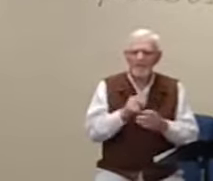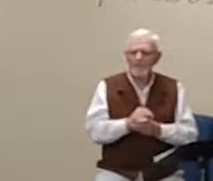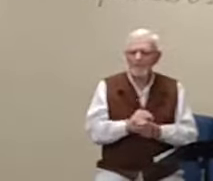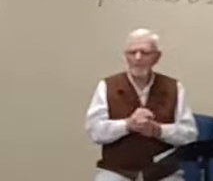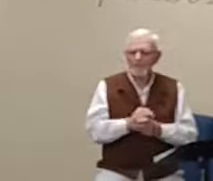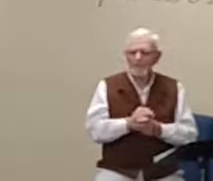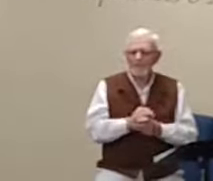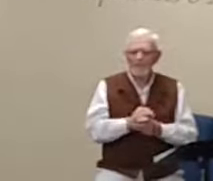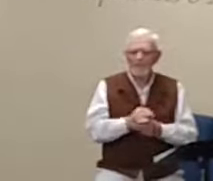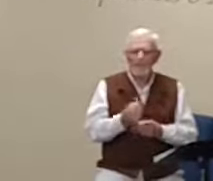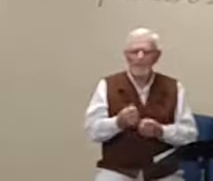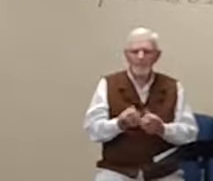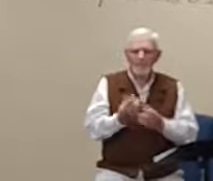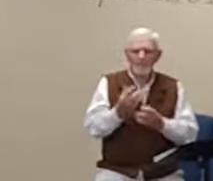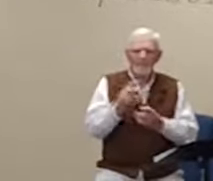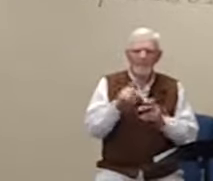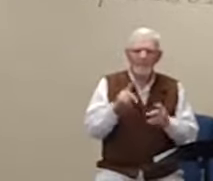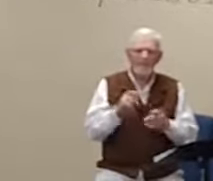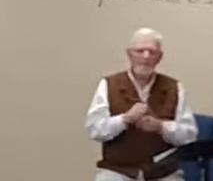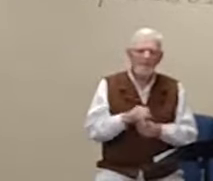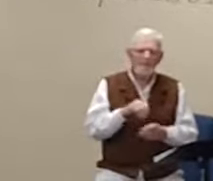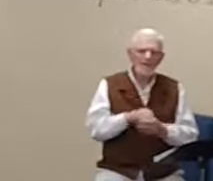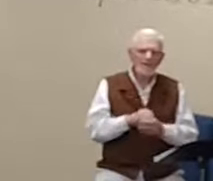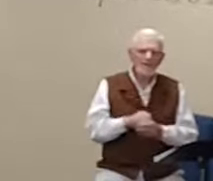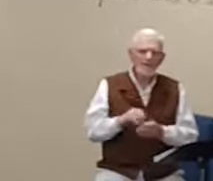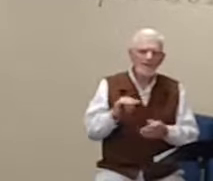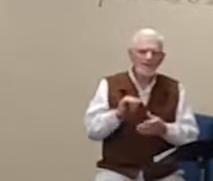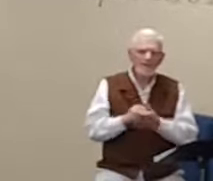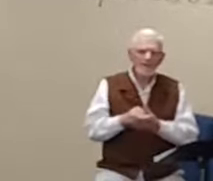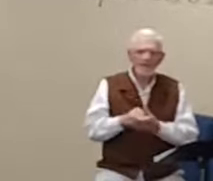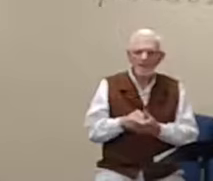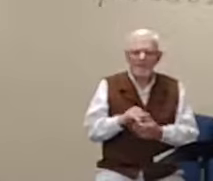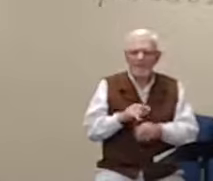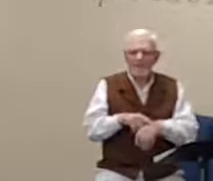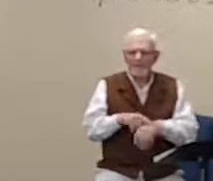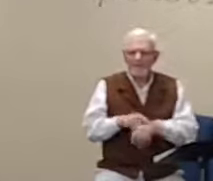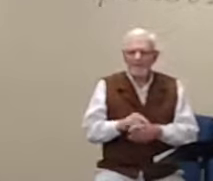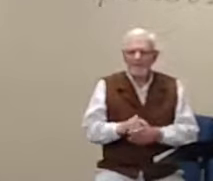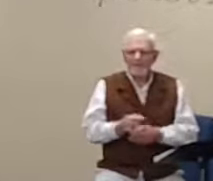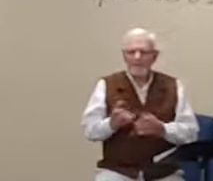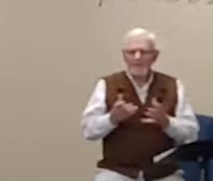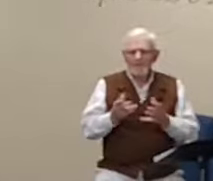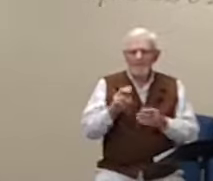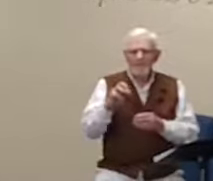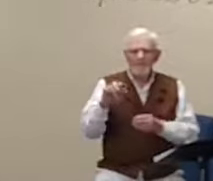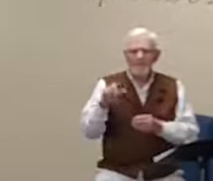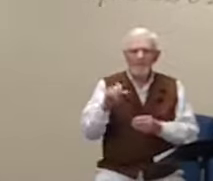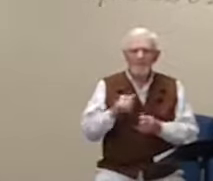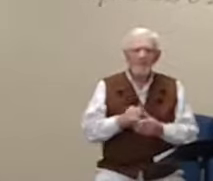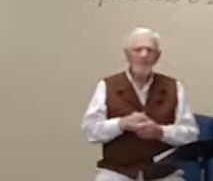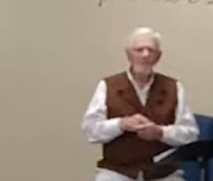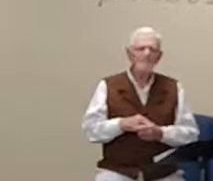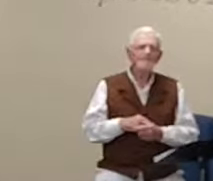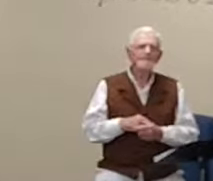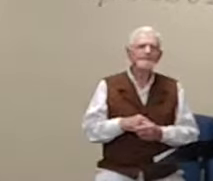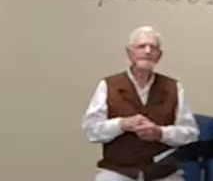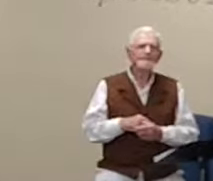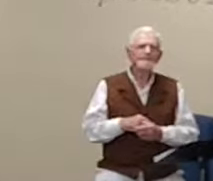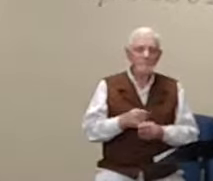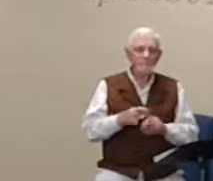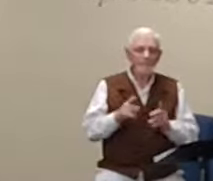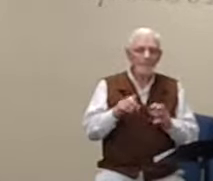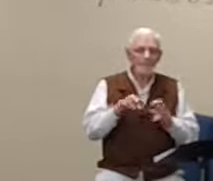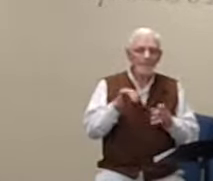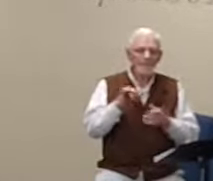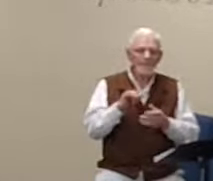Didn't grow much. You won't grow much in a saved, you know, sure and serving messages every week. And but I did